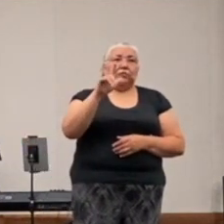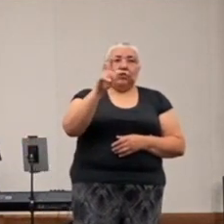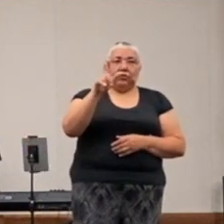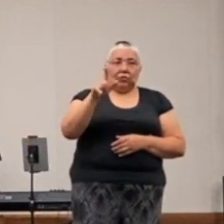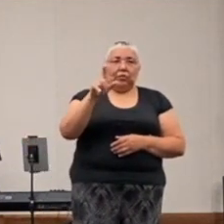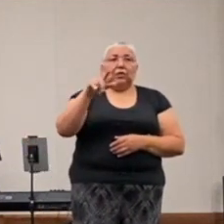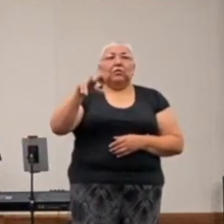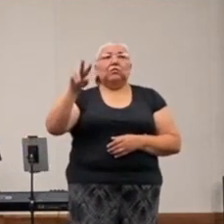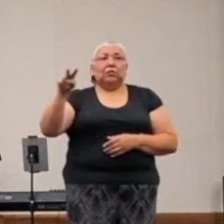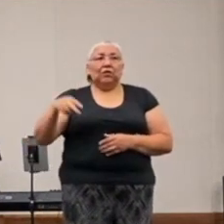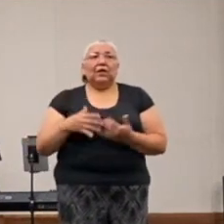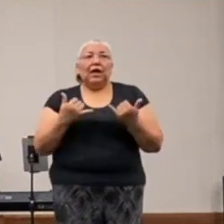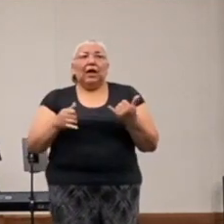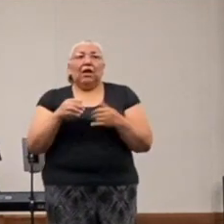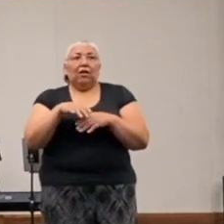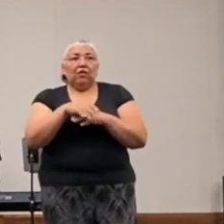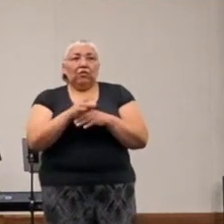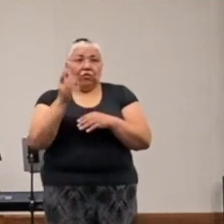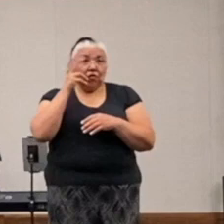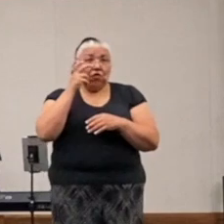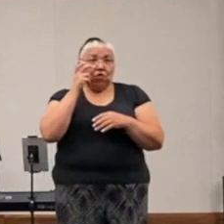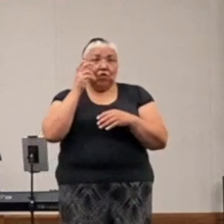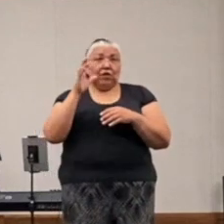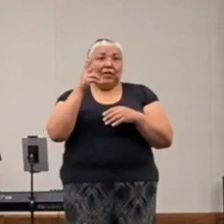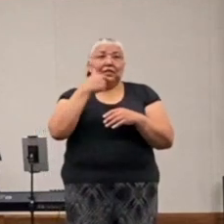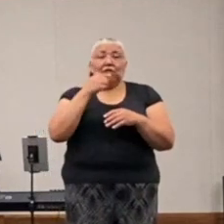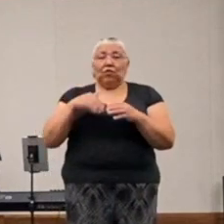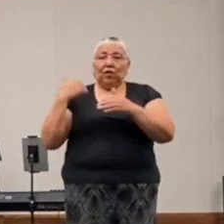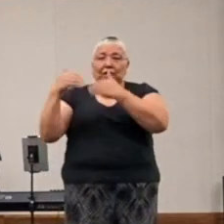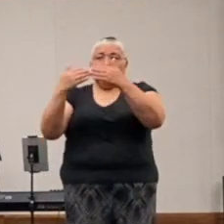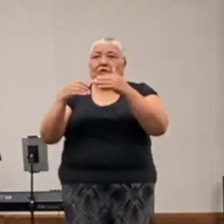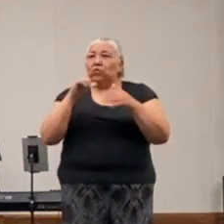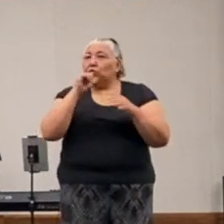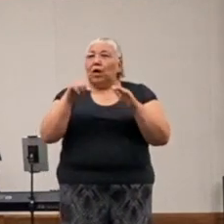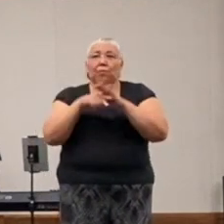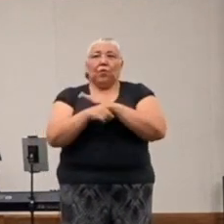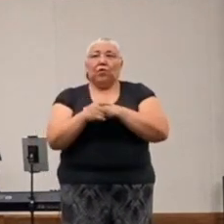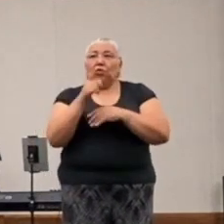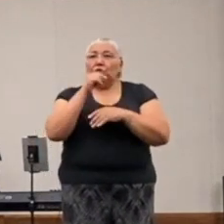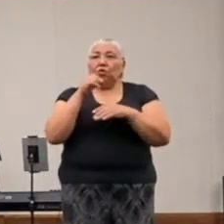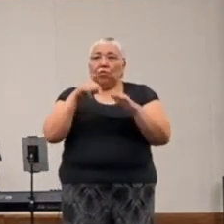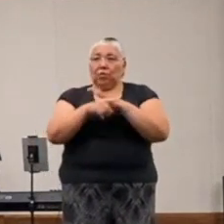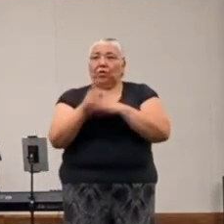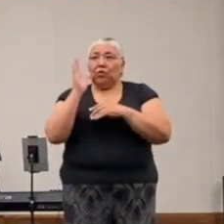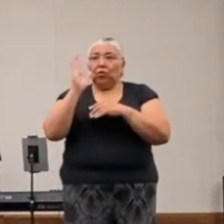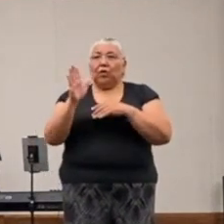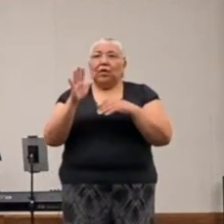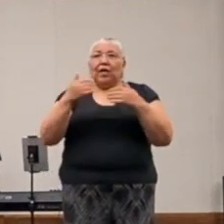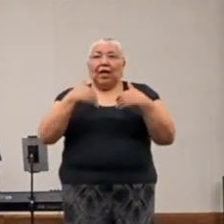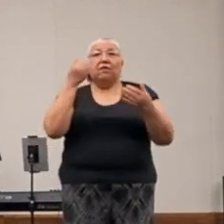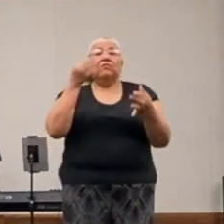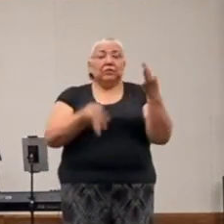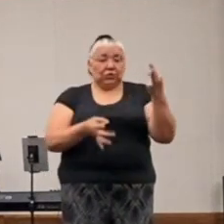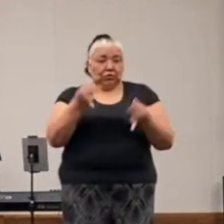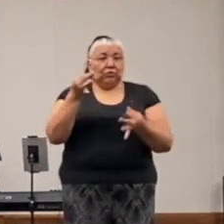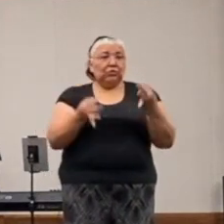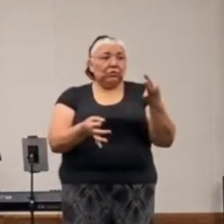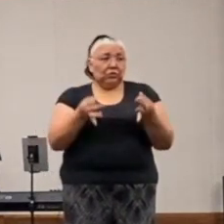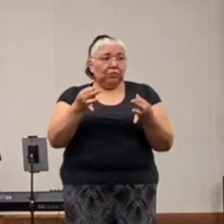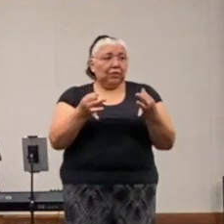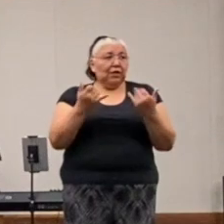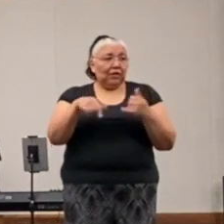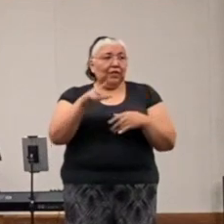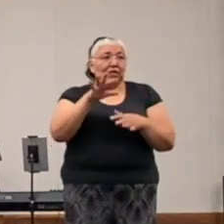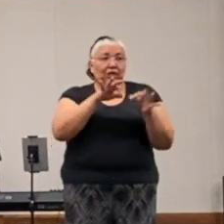heard it was said to your ancestors, do not murder, and whoever murders will be subject to judgment. Now this is Jesus